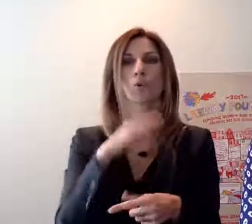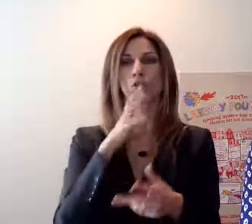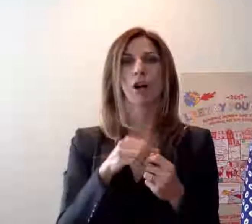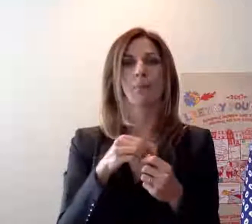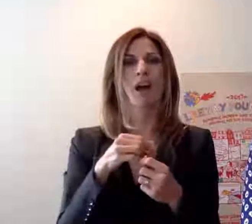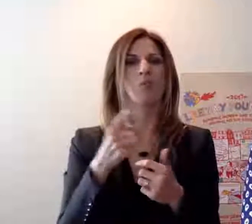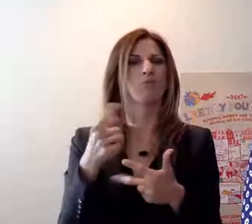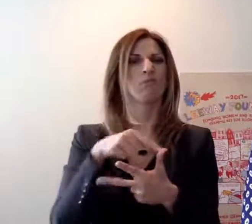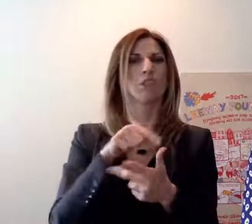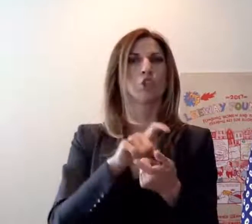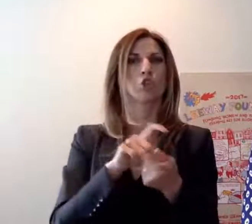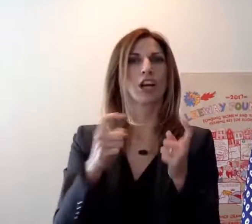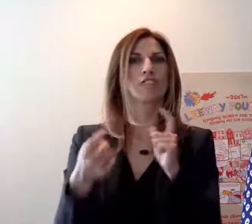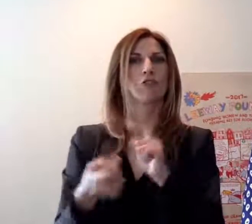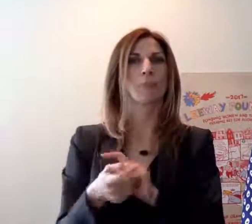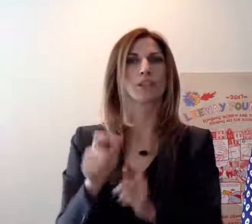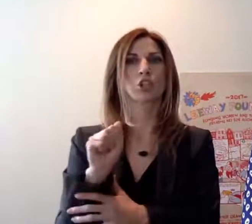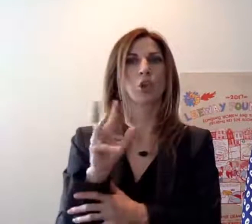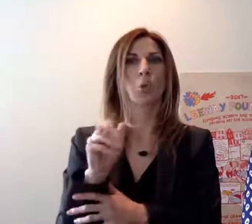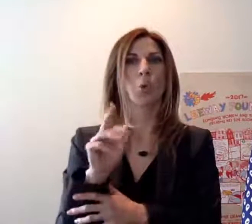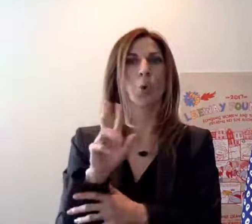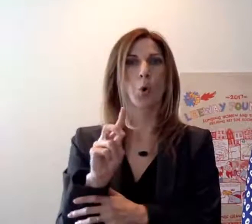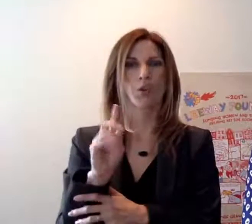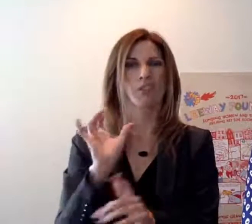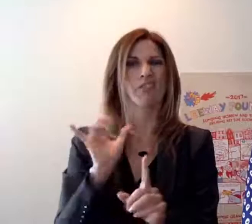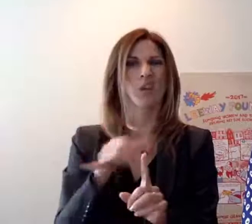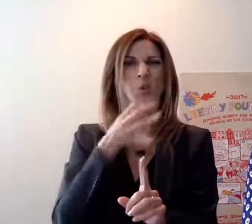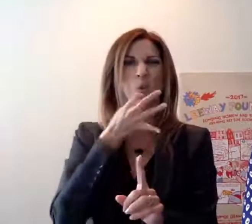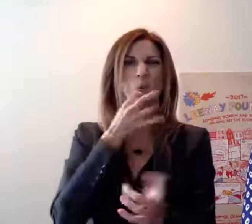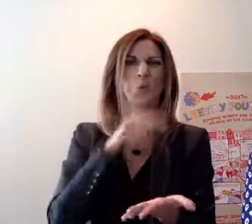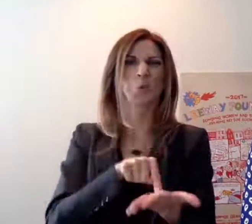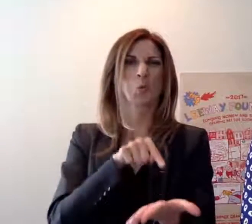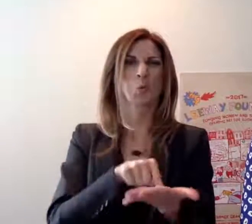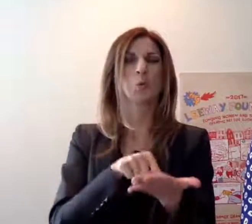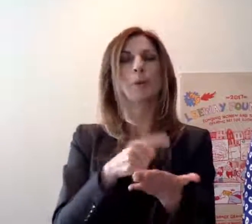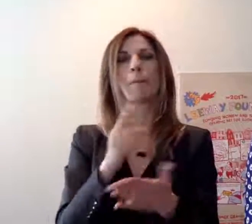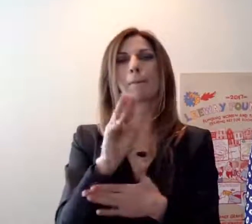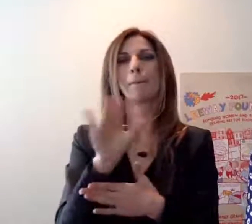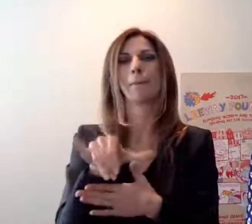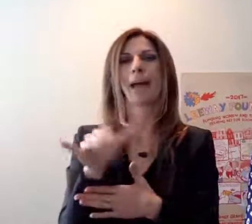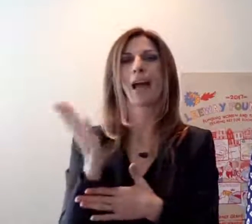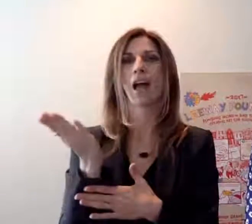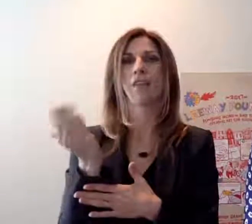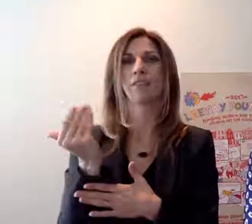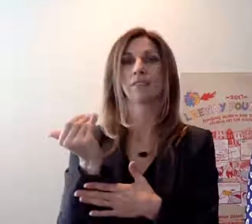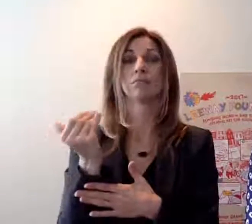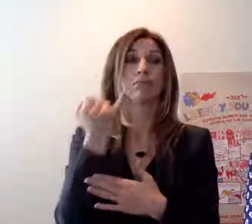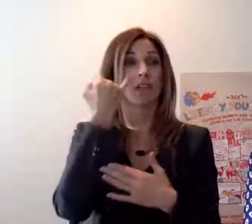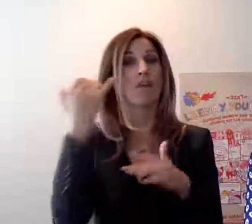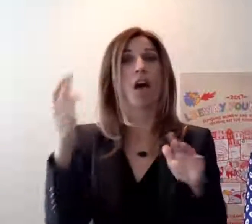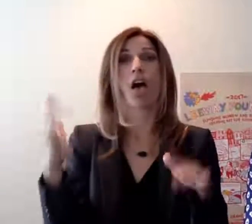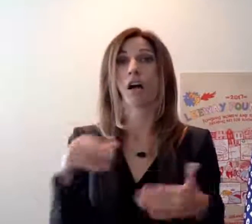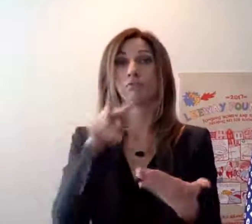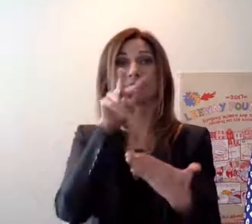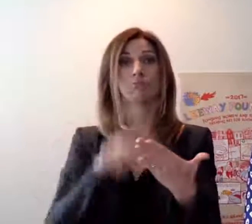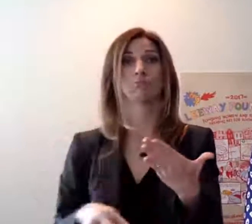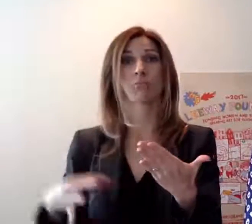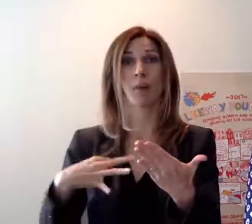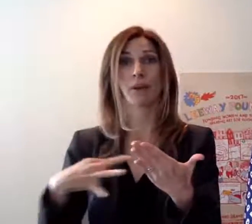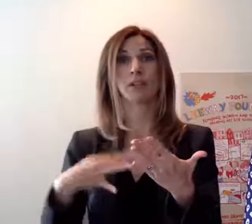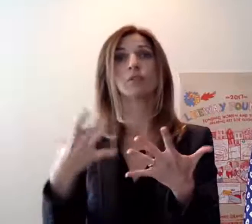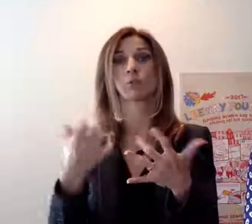Transformation Award, since that's the upcoming deadline soon on May 15th. If you haven't already looked at the application and you'd like to follow along